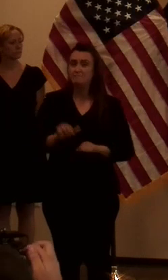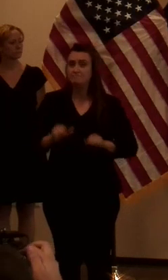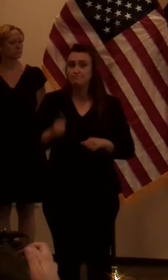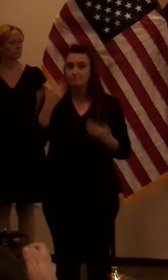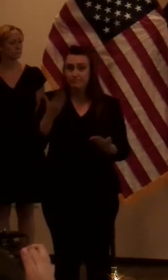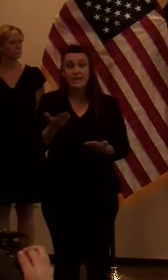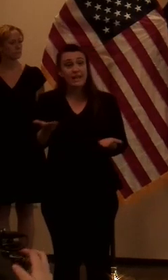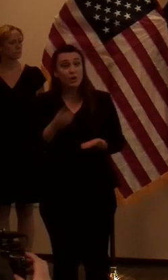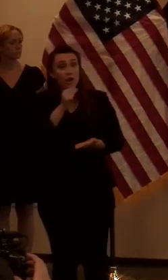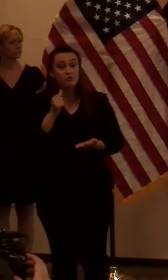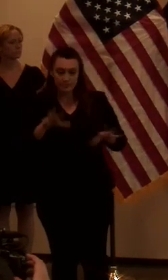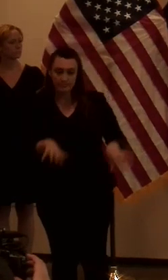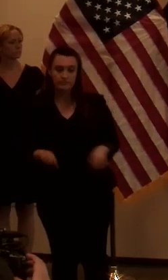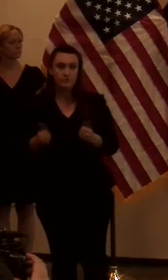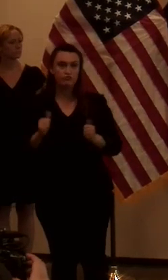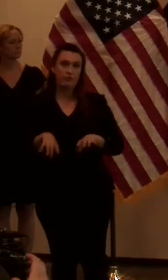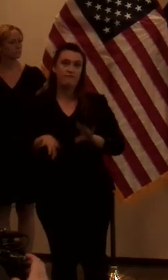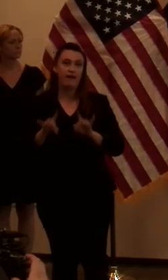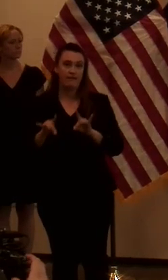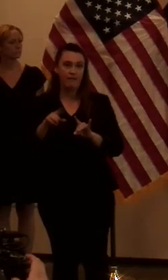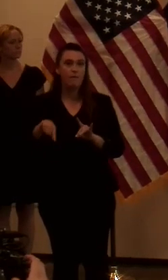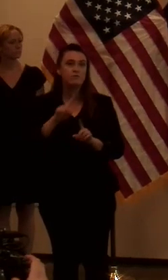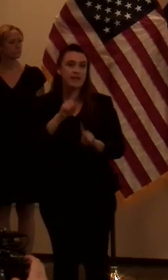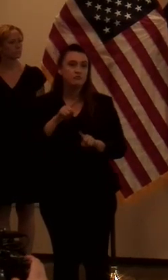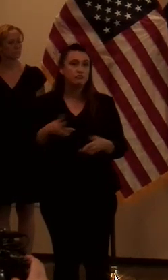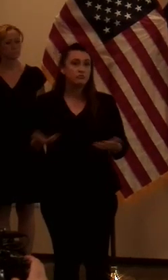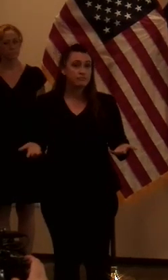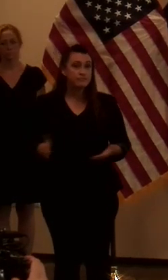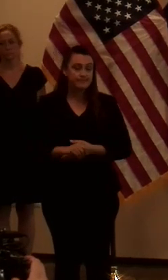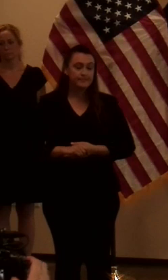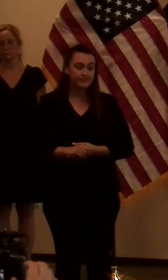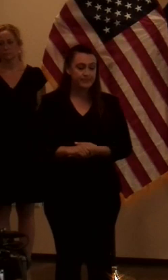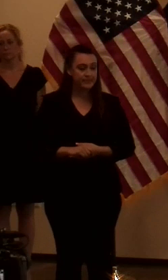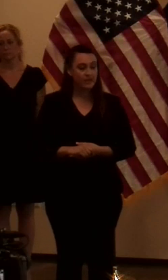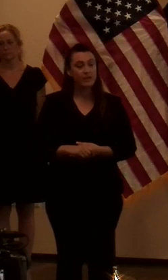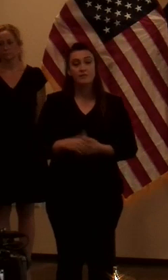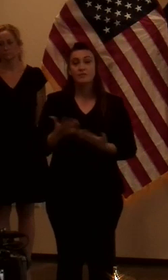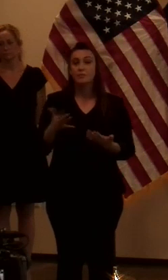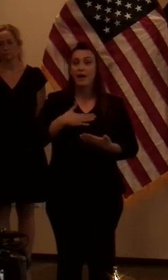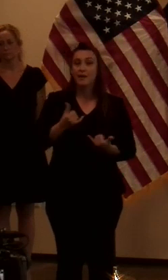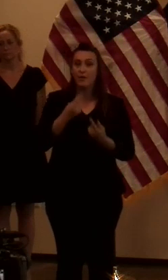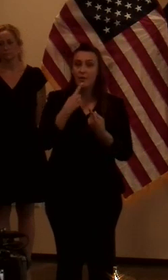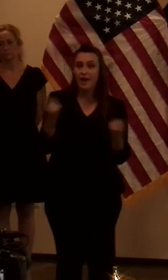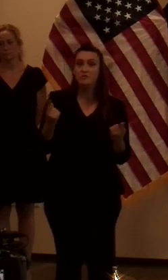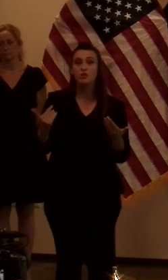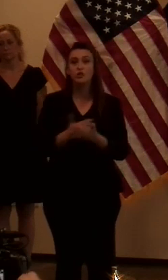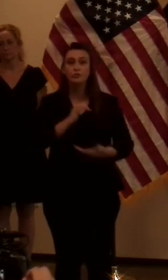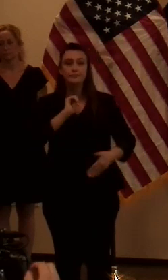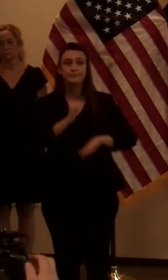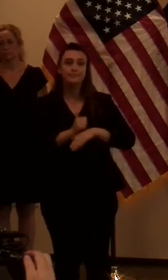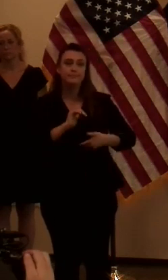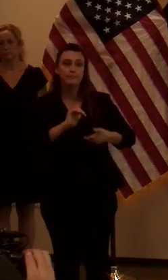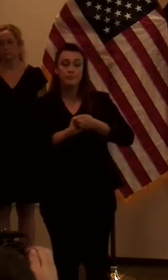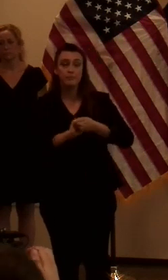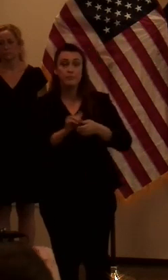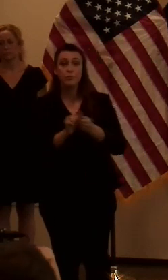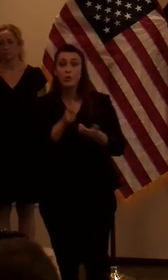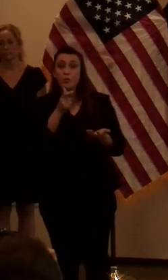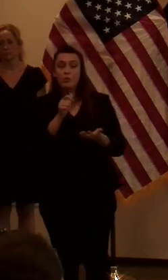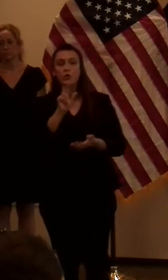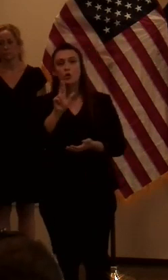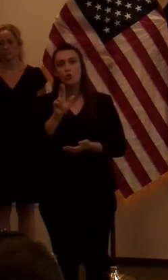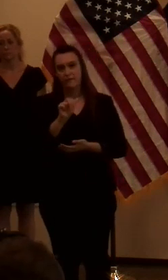just talking about that, we're taking action for our citizens. That's why I'm pleased to announce a new partnership with the University of